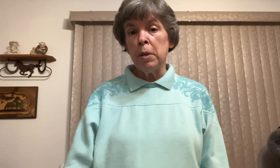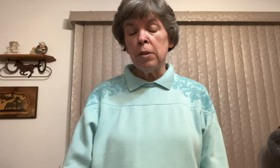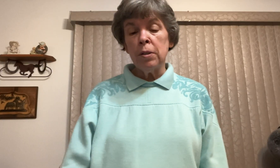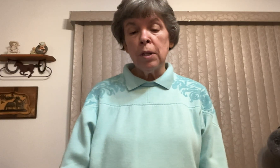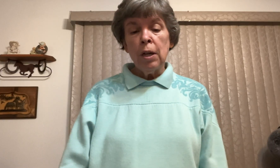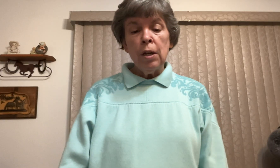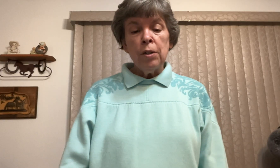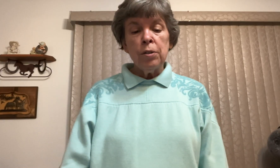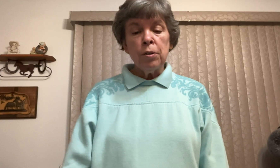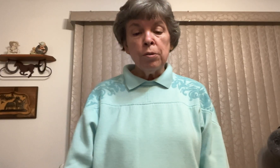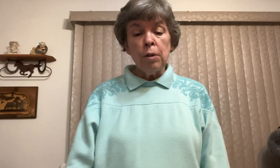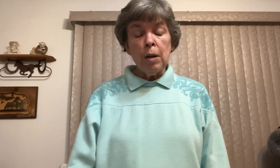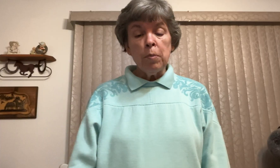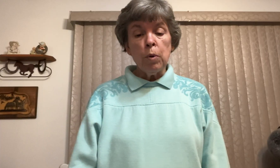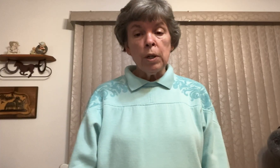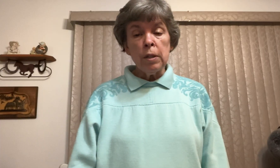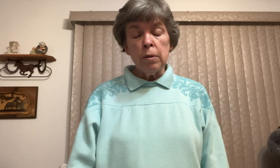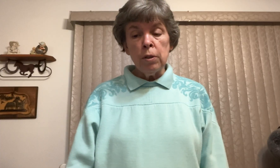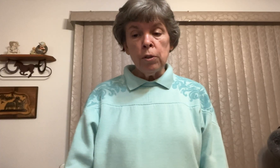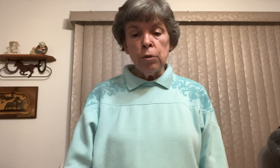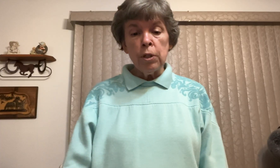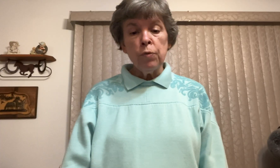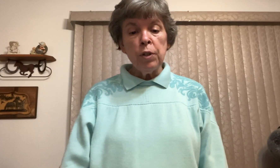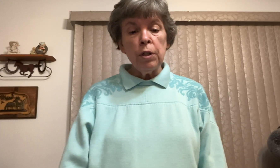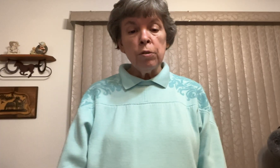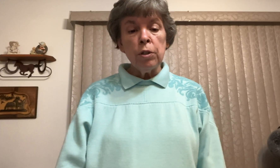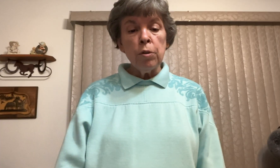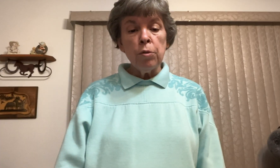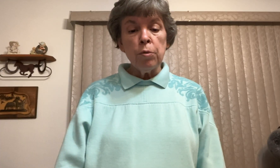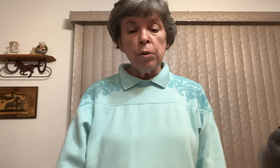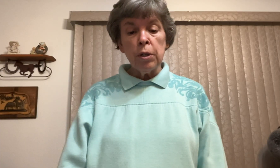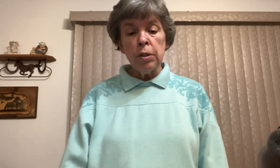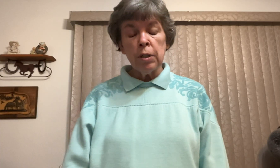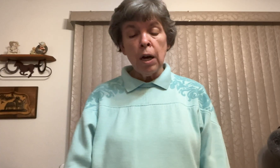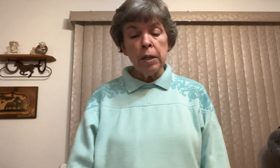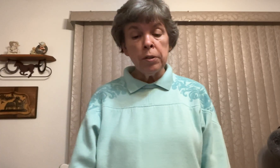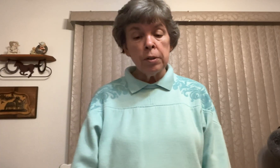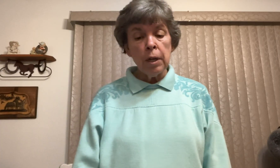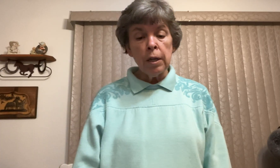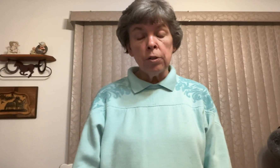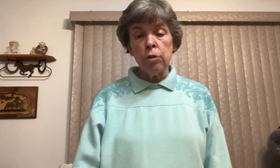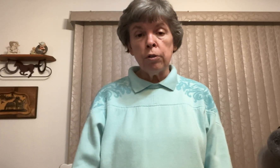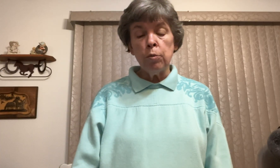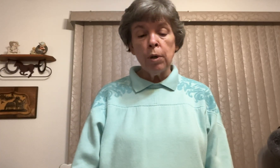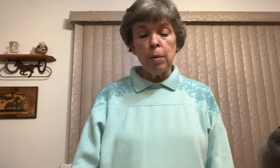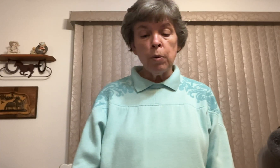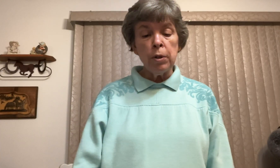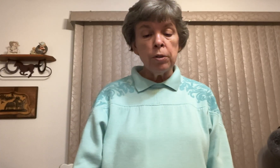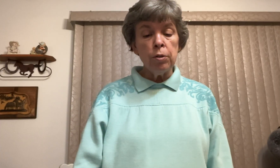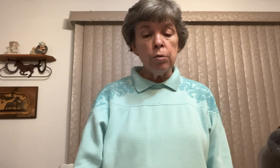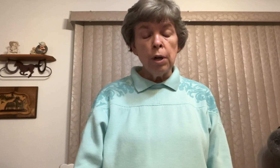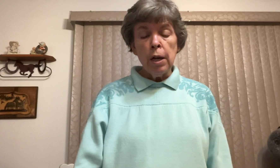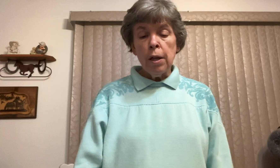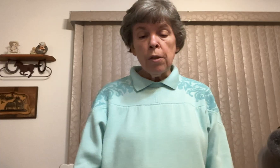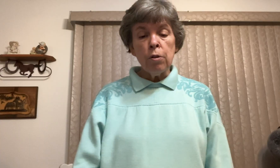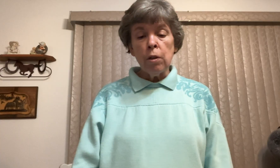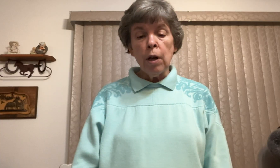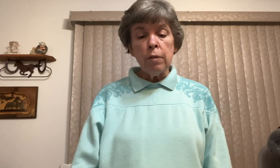performance. So we're going to use this video to go through the signs and show you what I'm going to do. There are a lot of